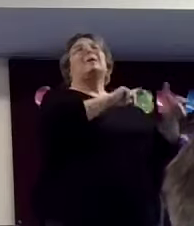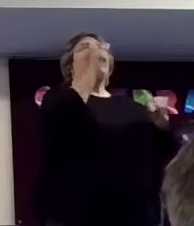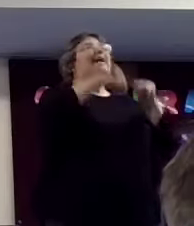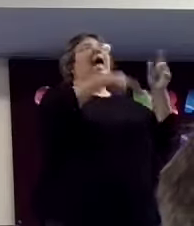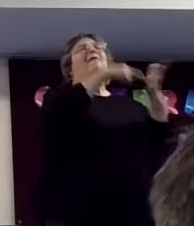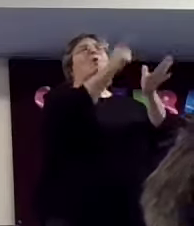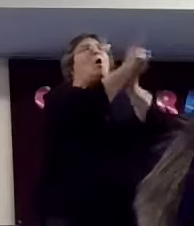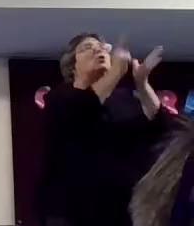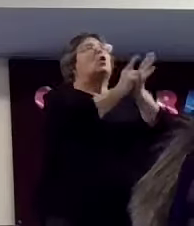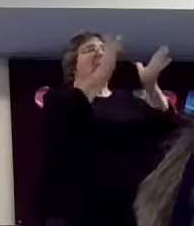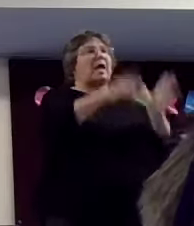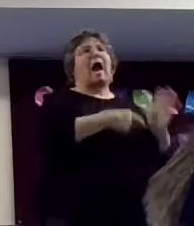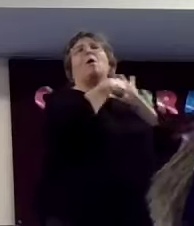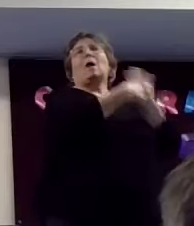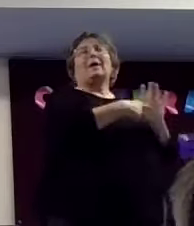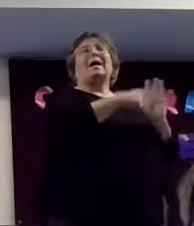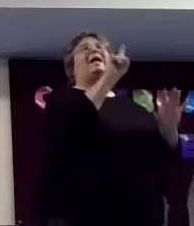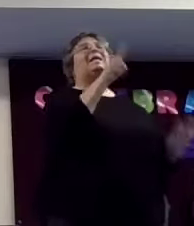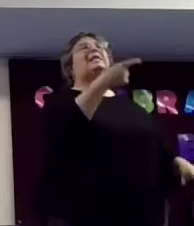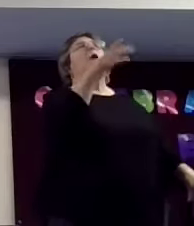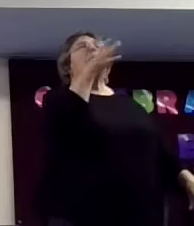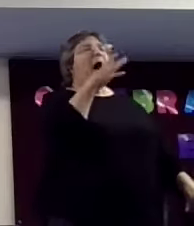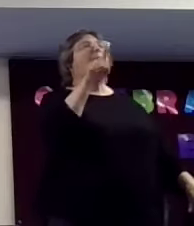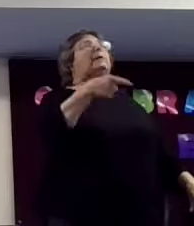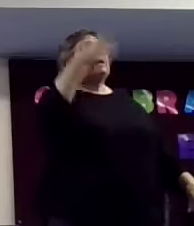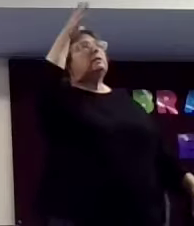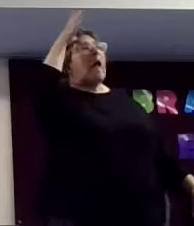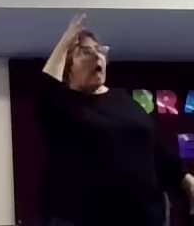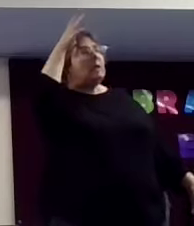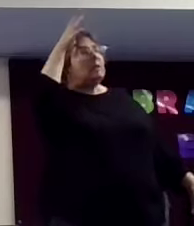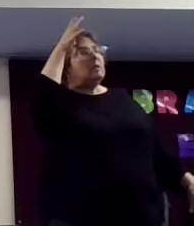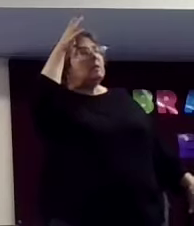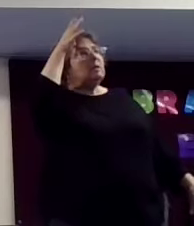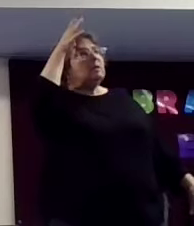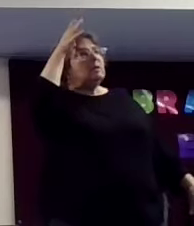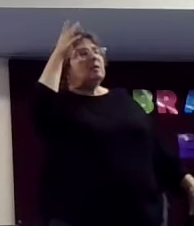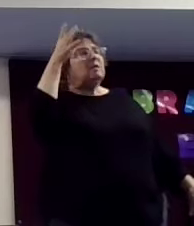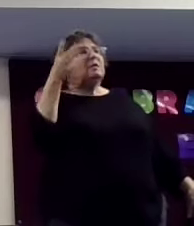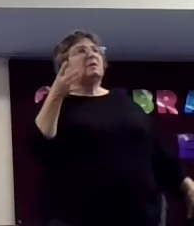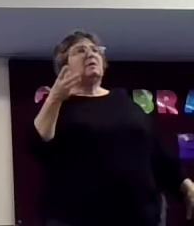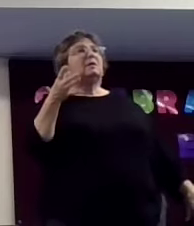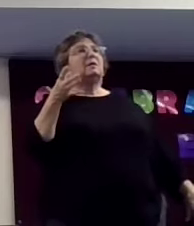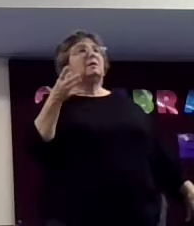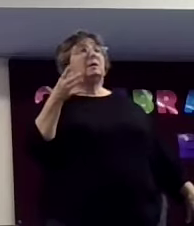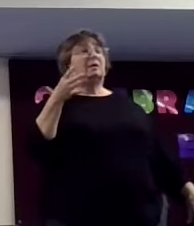can't afford an attorney. So I represent the single moms, the single dads. And like I said,